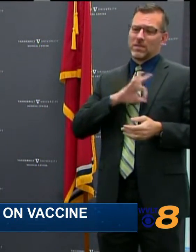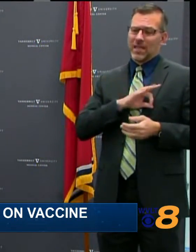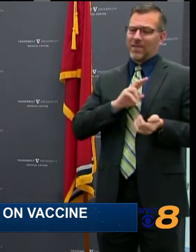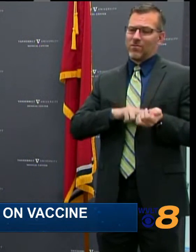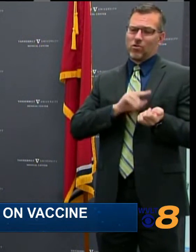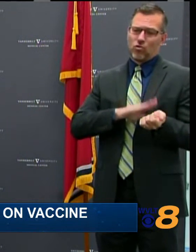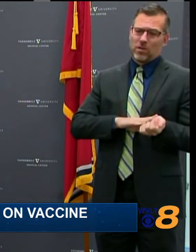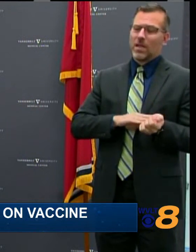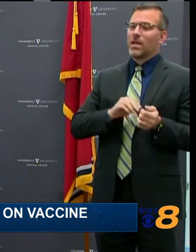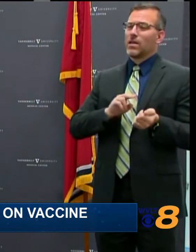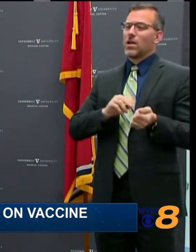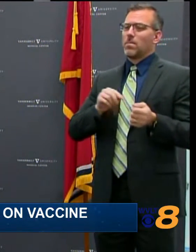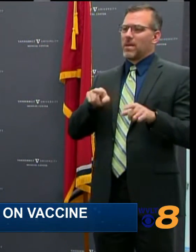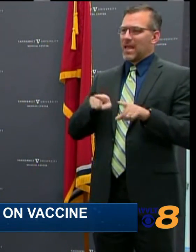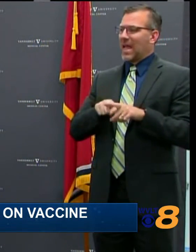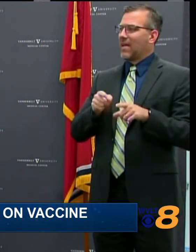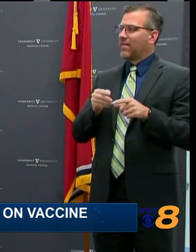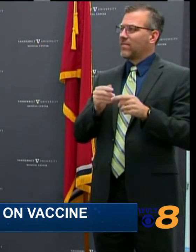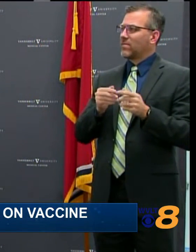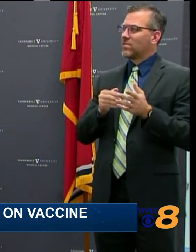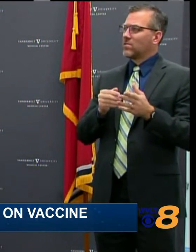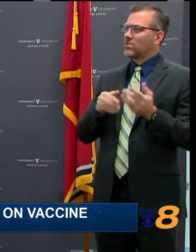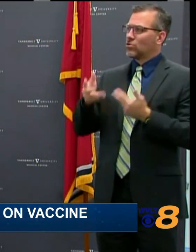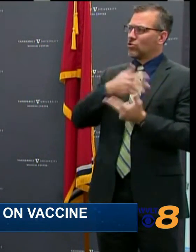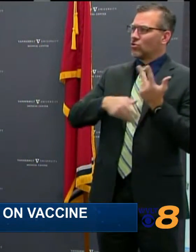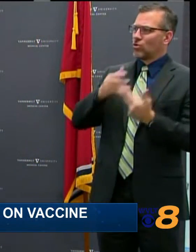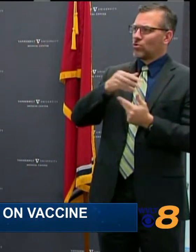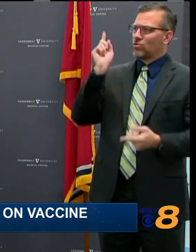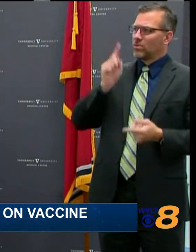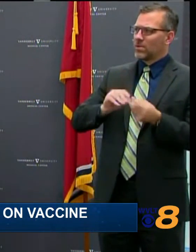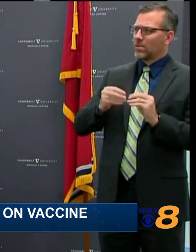have some social vulnerability and want to be equitable in our distribution.